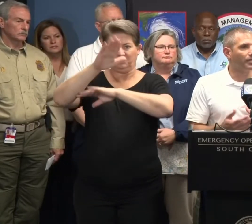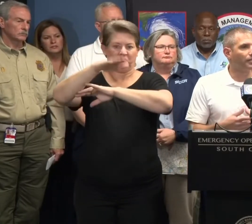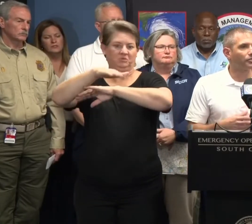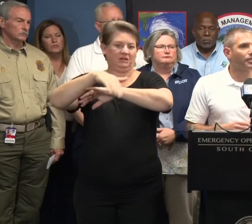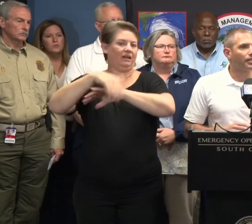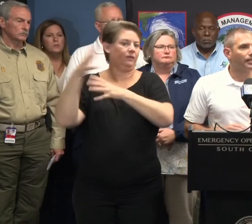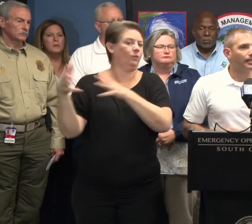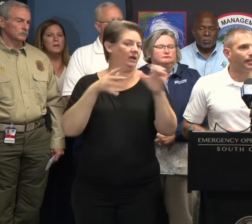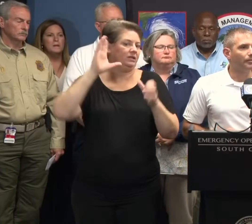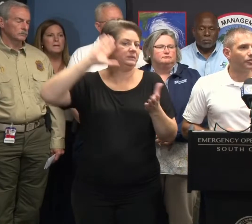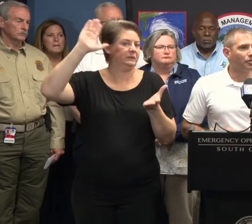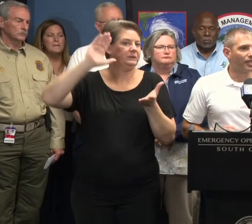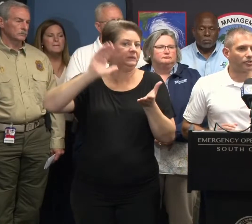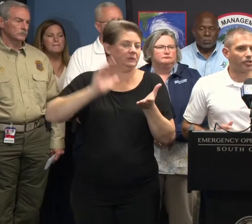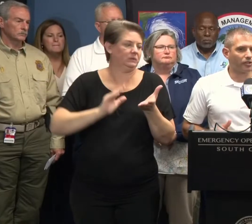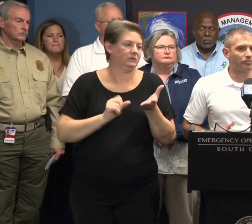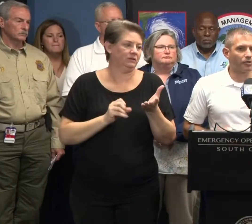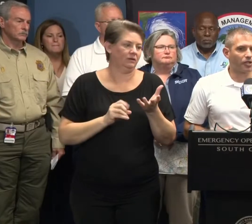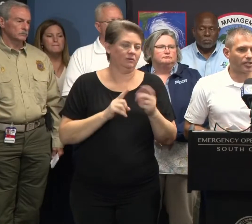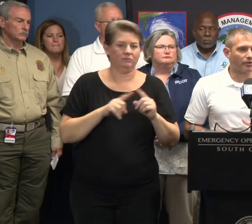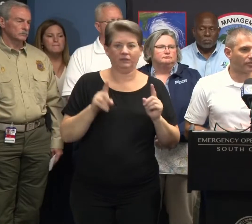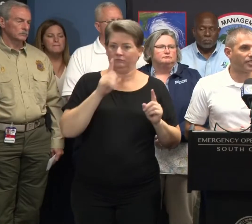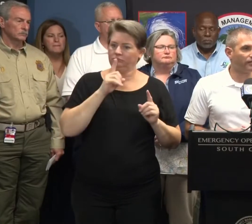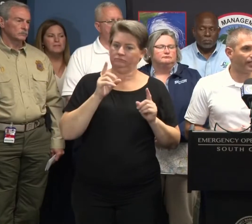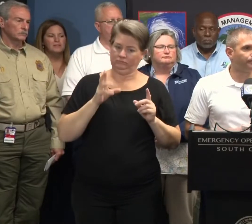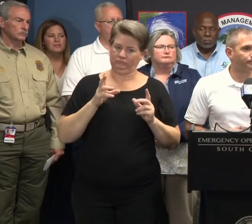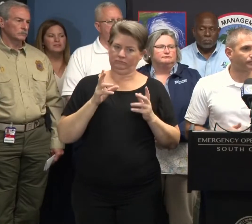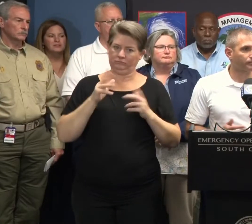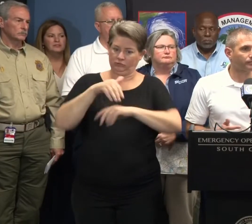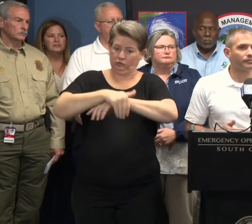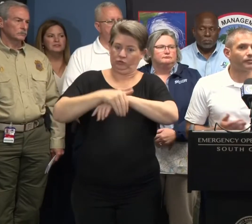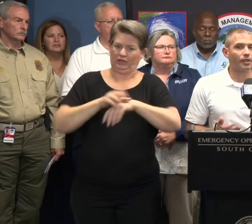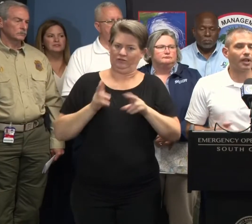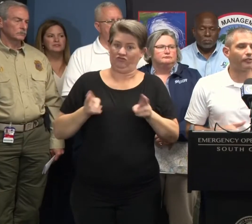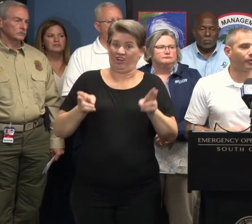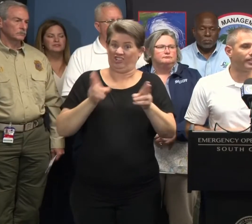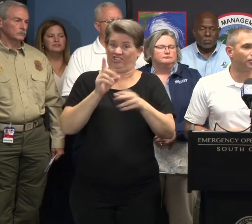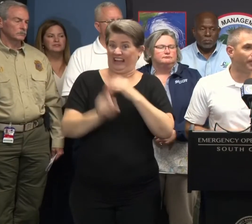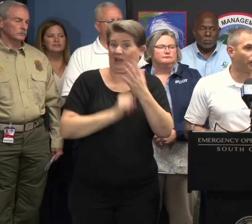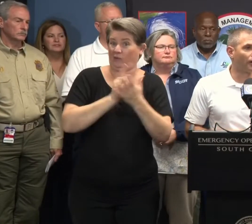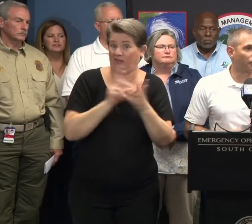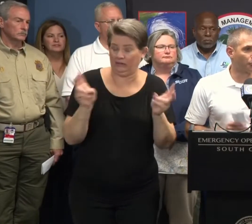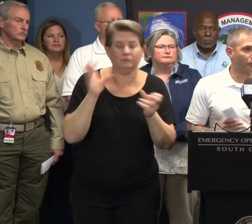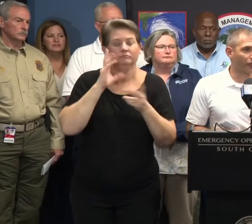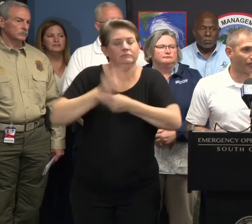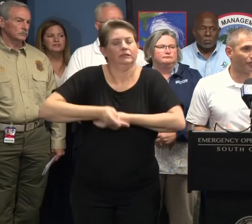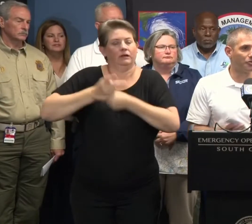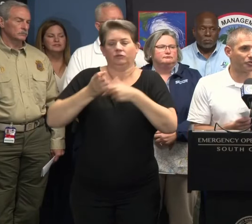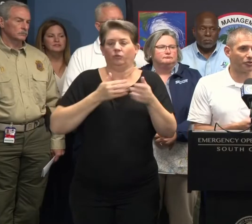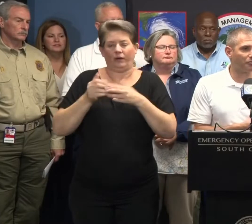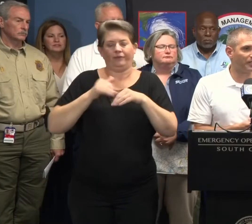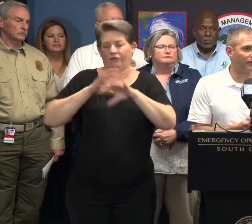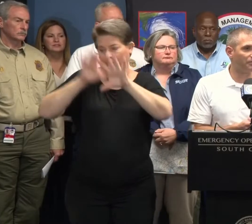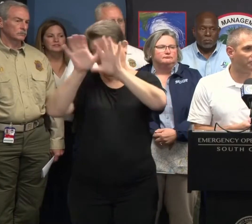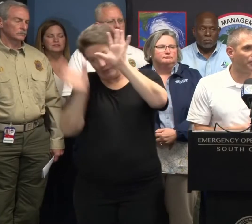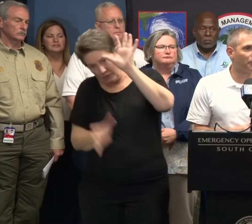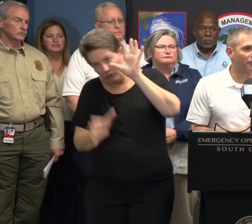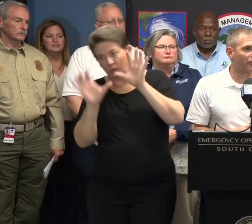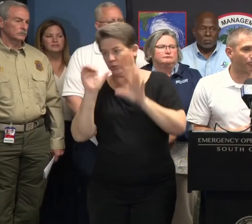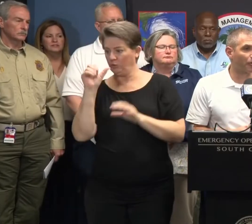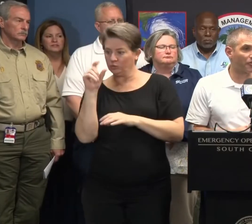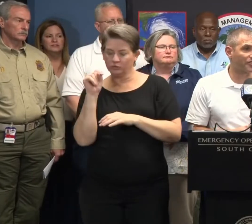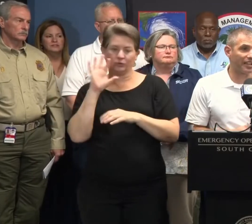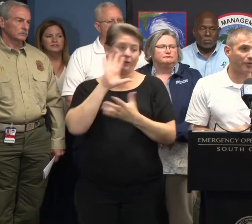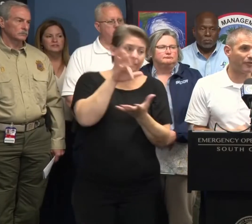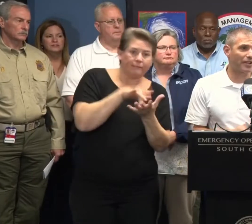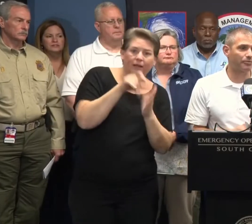start to diminish. So yeah, certainly the rush hour this evening, everyone needs to be cautious, whether you're on the coast or even, in the